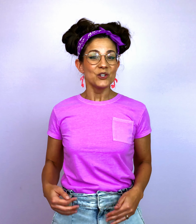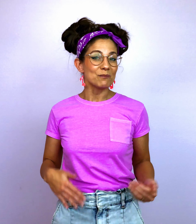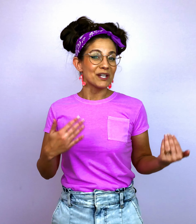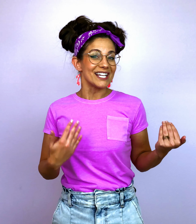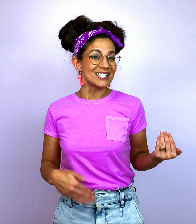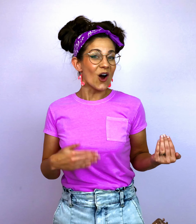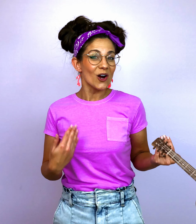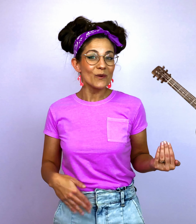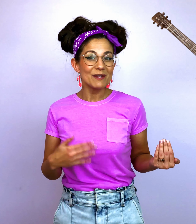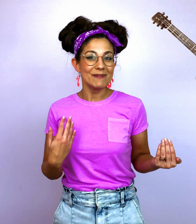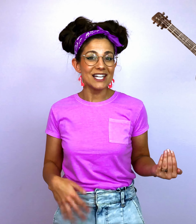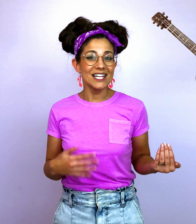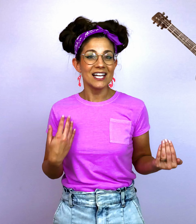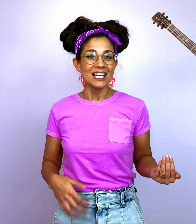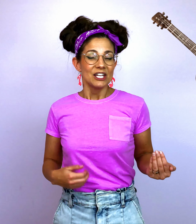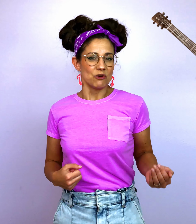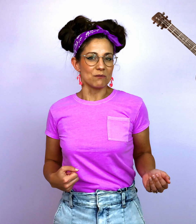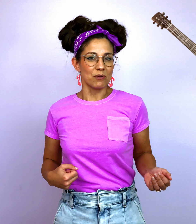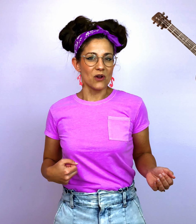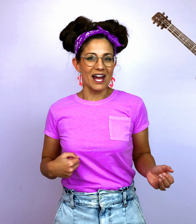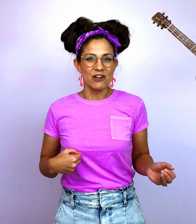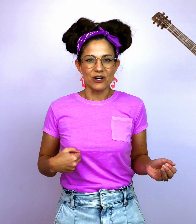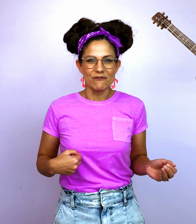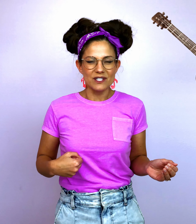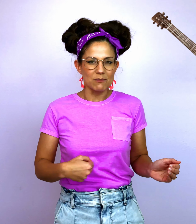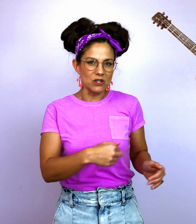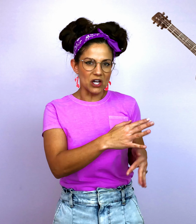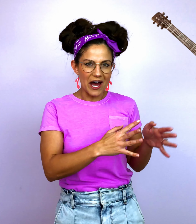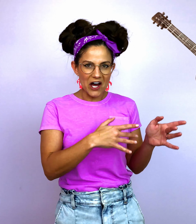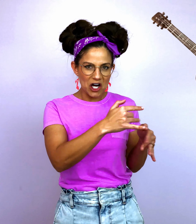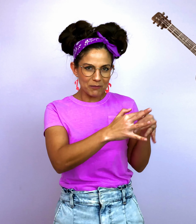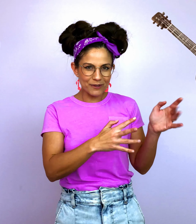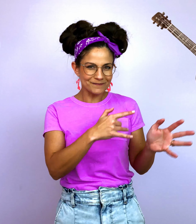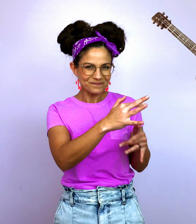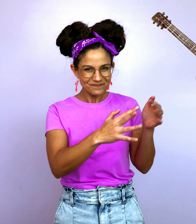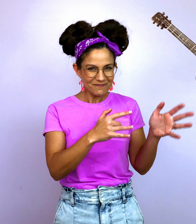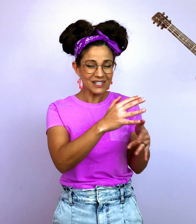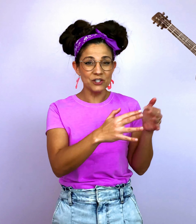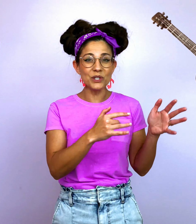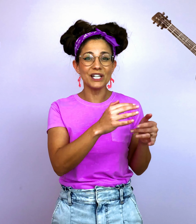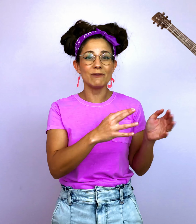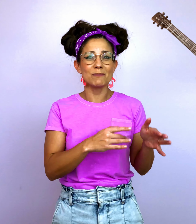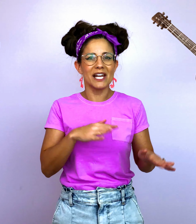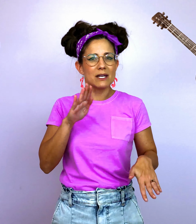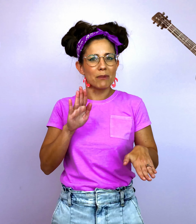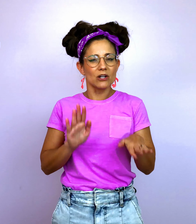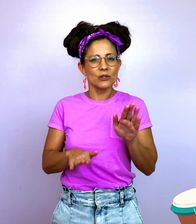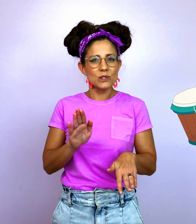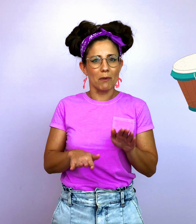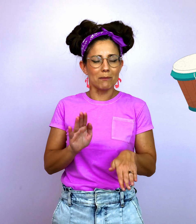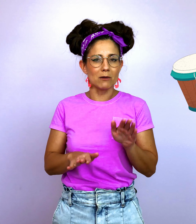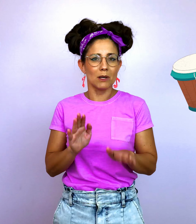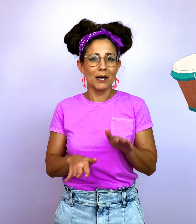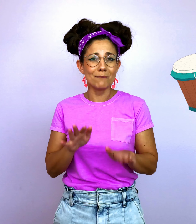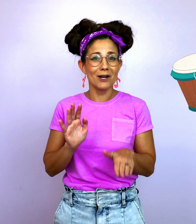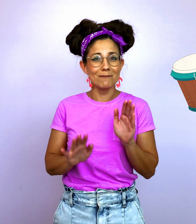can play guitar with me, you can pull out your invisible harp, you can even play the bongos, bong bong bong bong bong